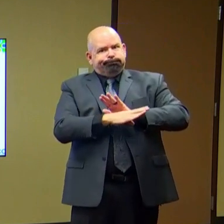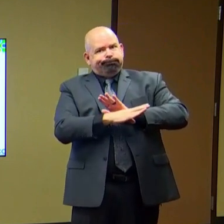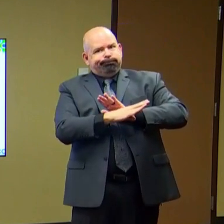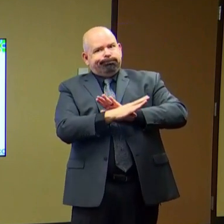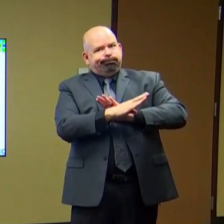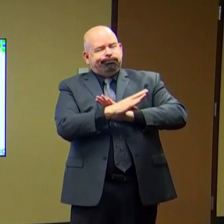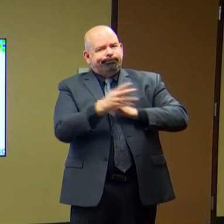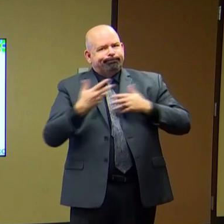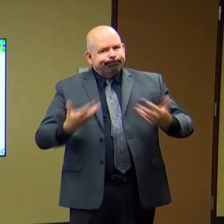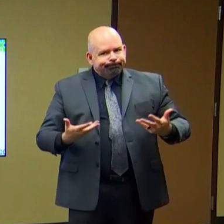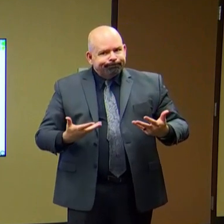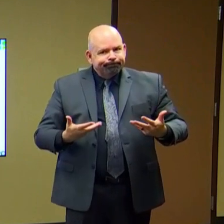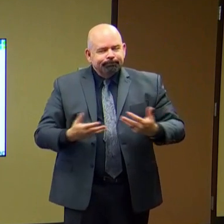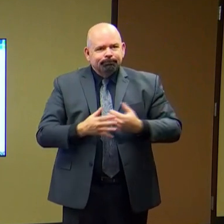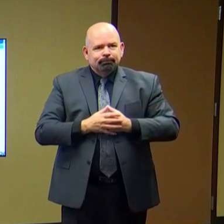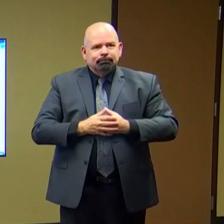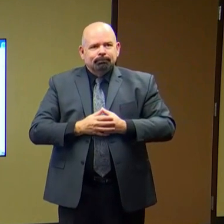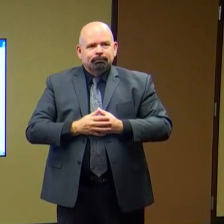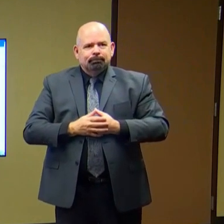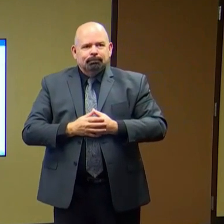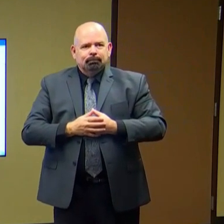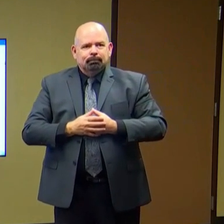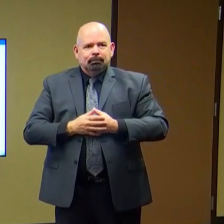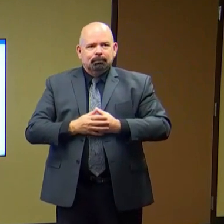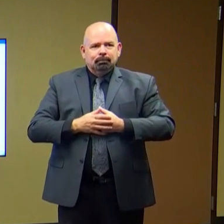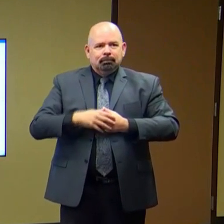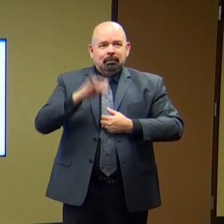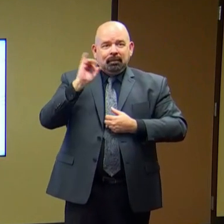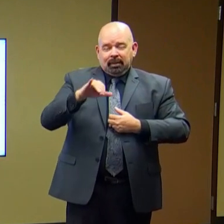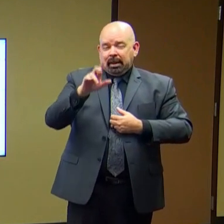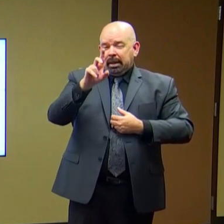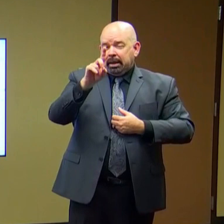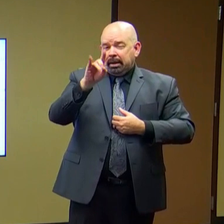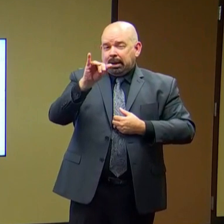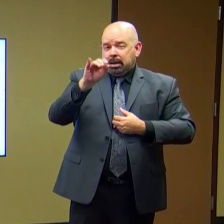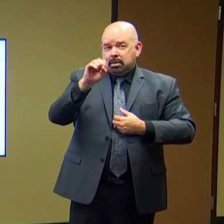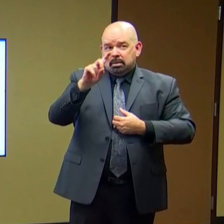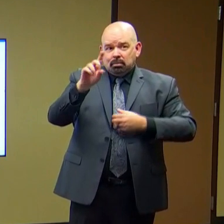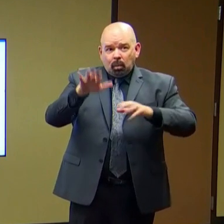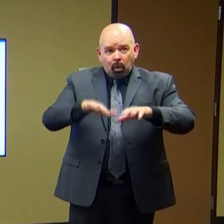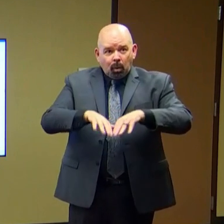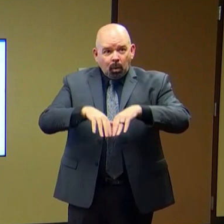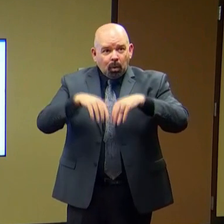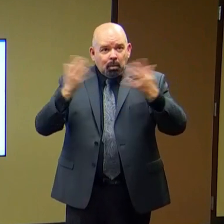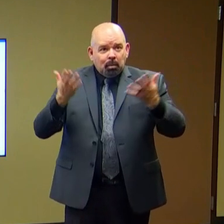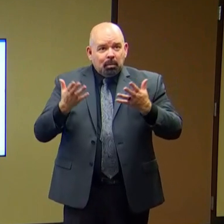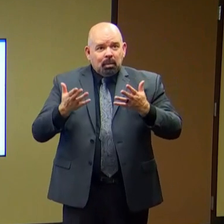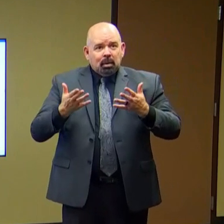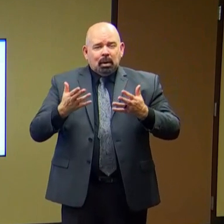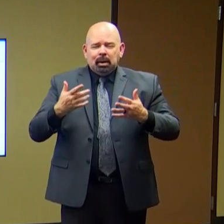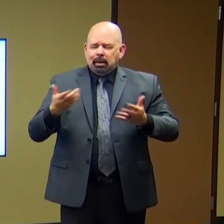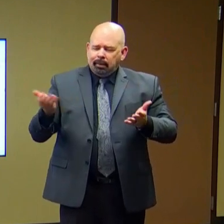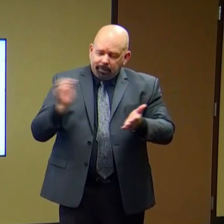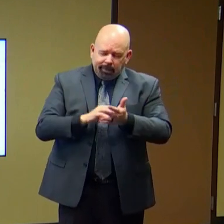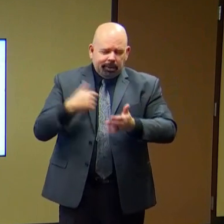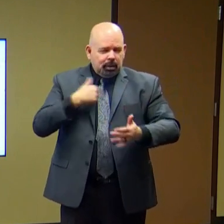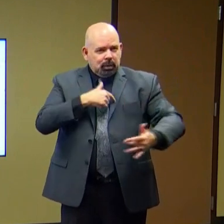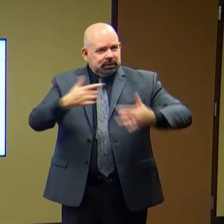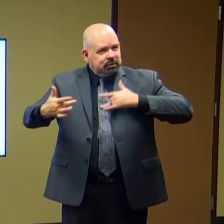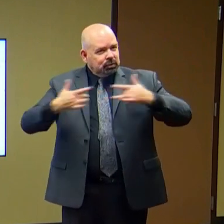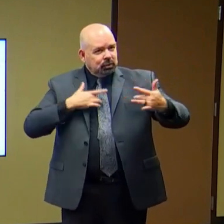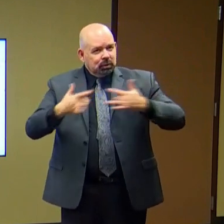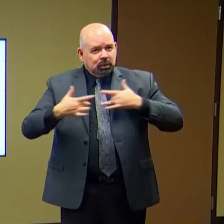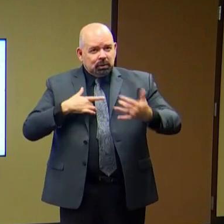back up. You're seeing DISD opening and the schools opening. Again, that's what we're concerned about as we're seeing this upward curve back